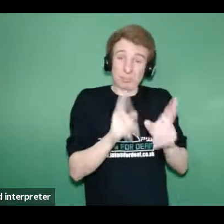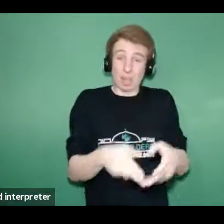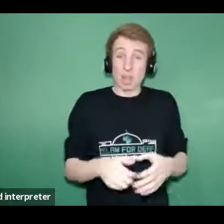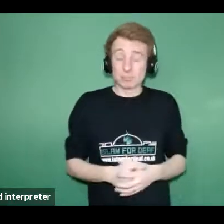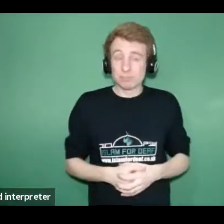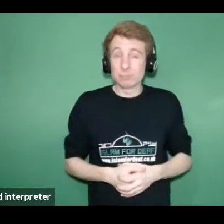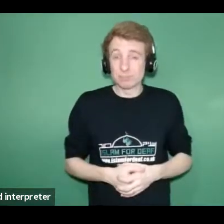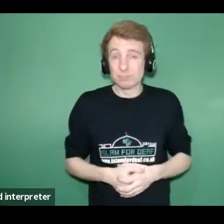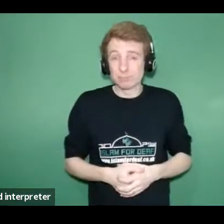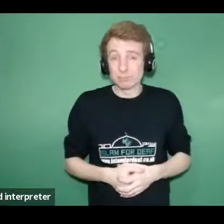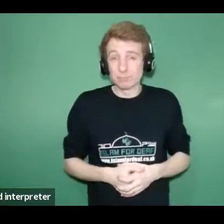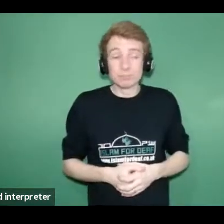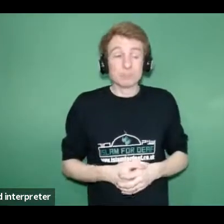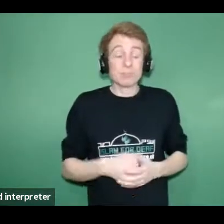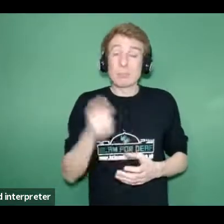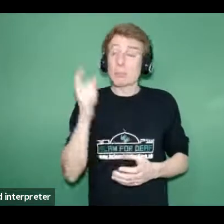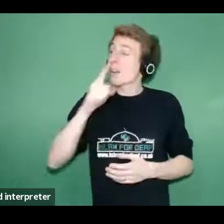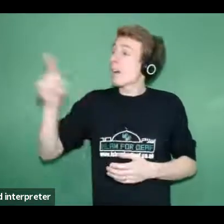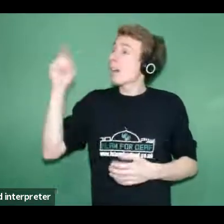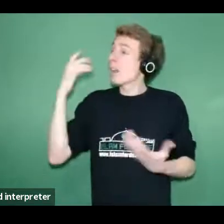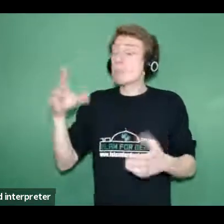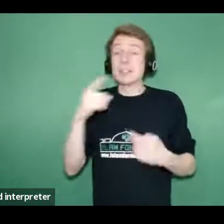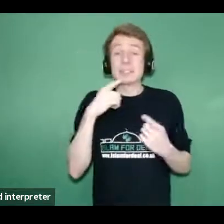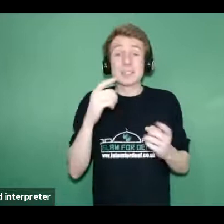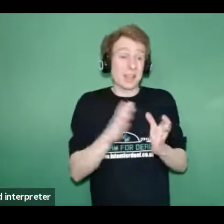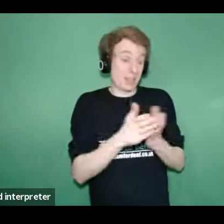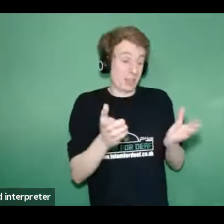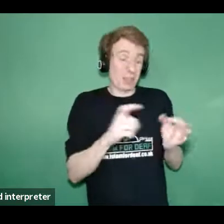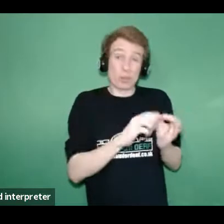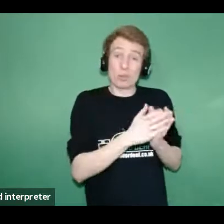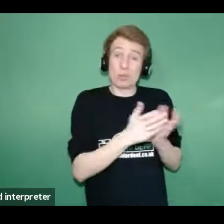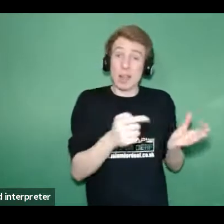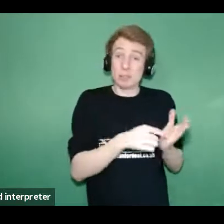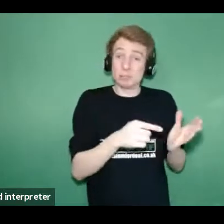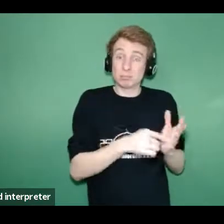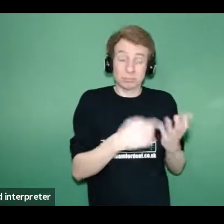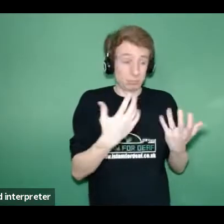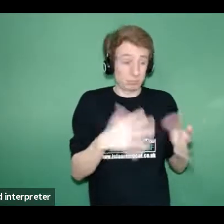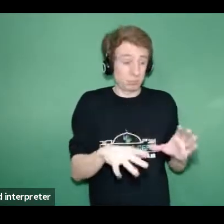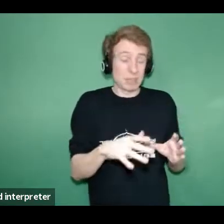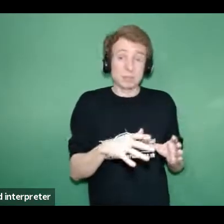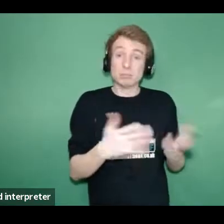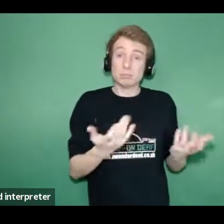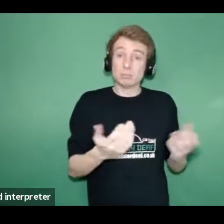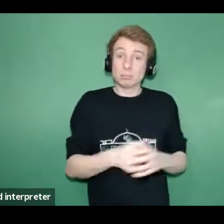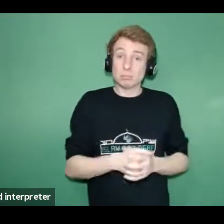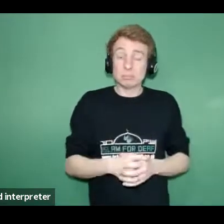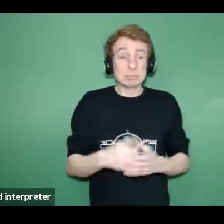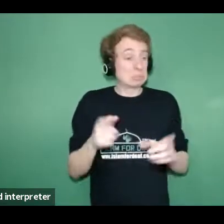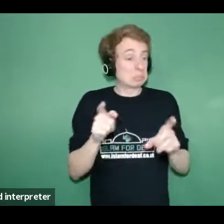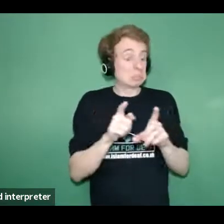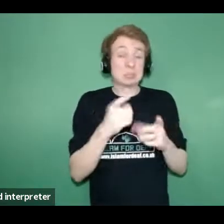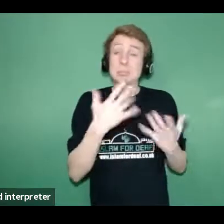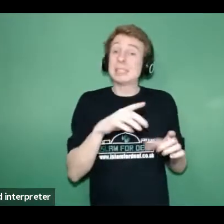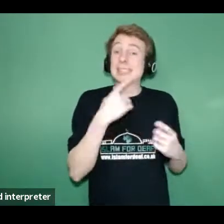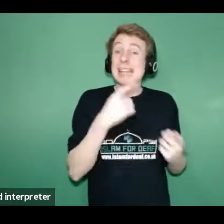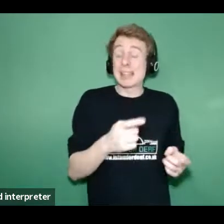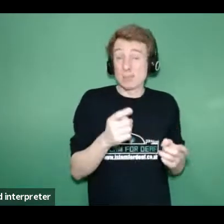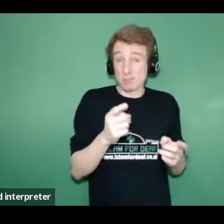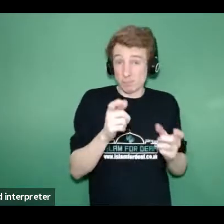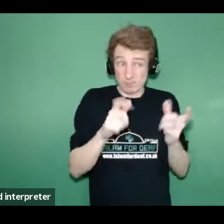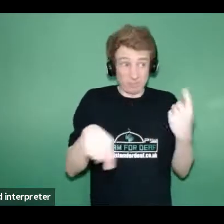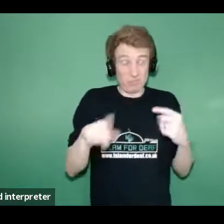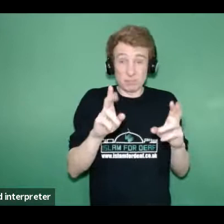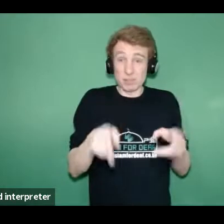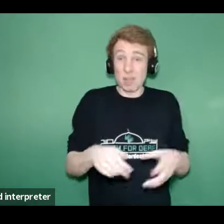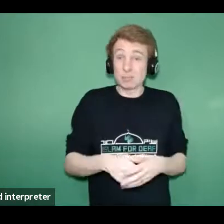you will die, and indeed they perished, or they died, meaning the prophets who came before you, Muhammad, they